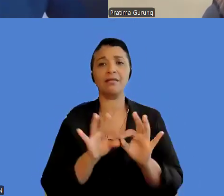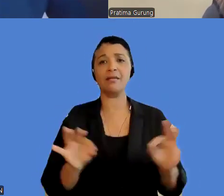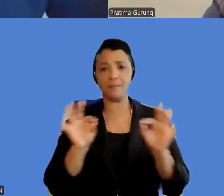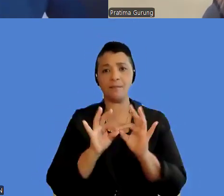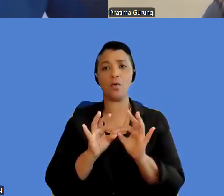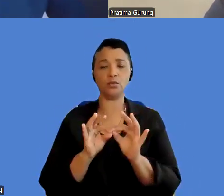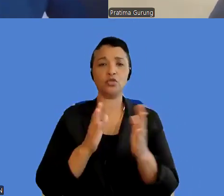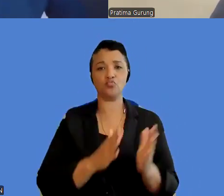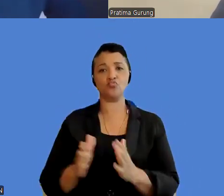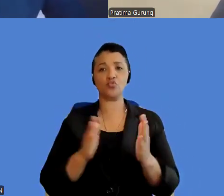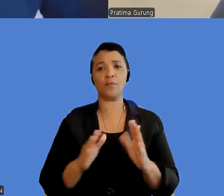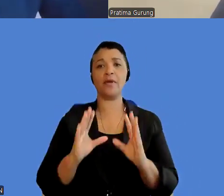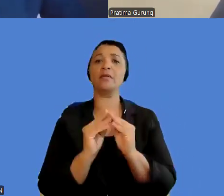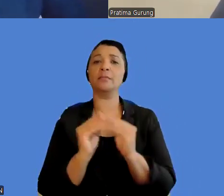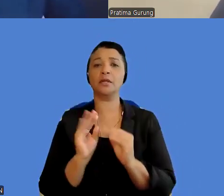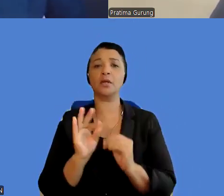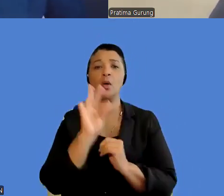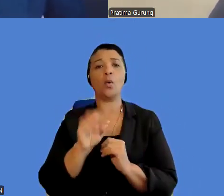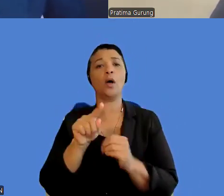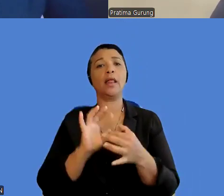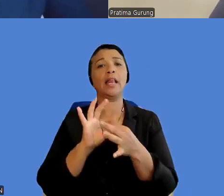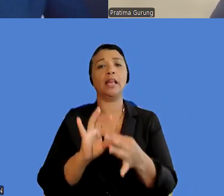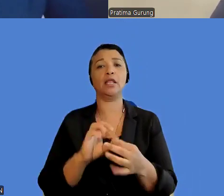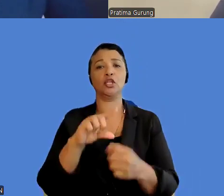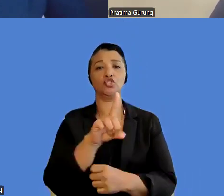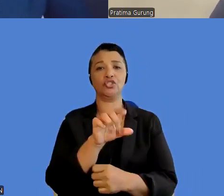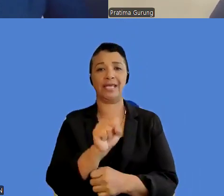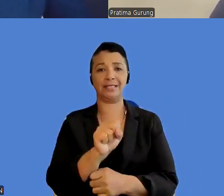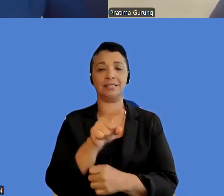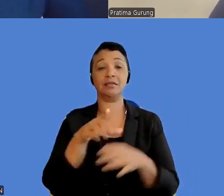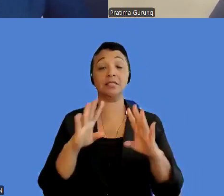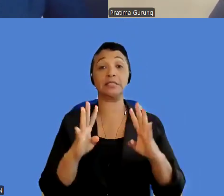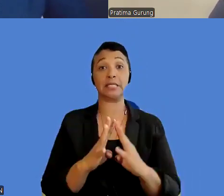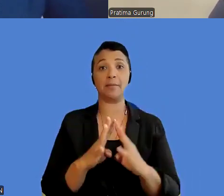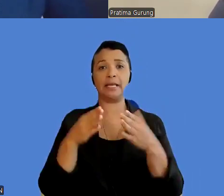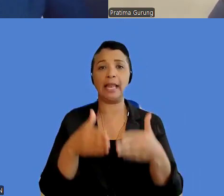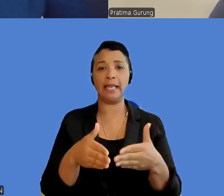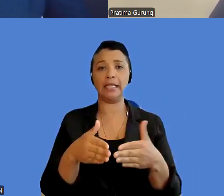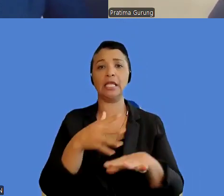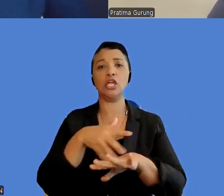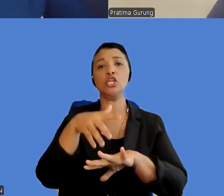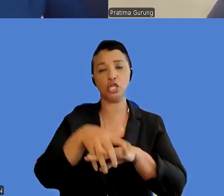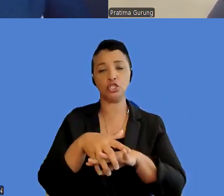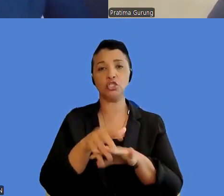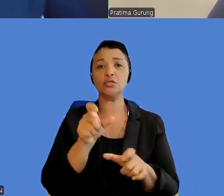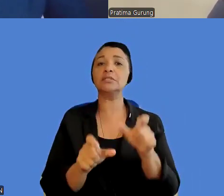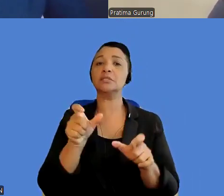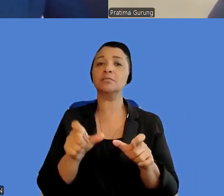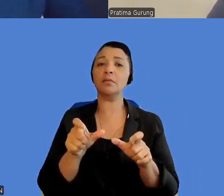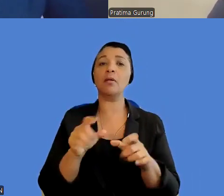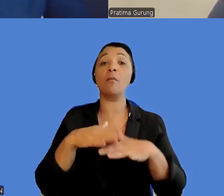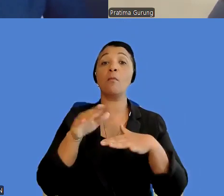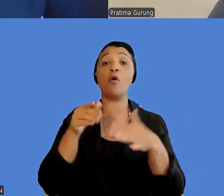preparatory meeting in prior to the summit, and that is primarily focusing on Indigenous people with